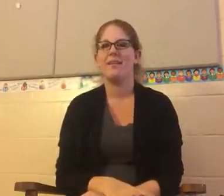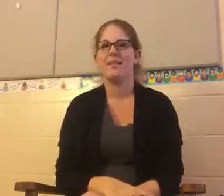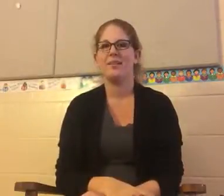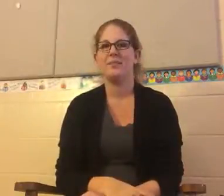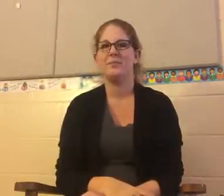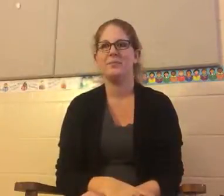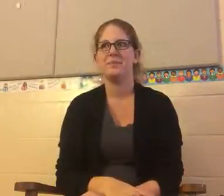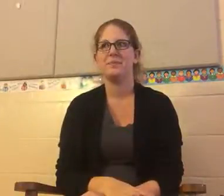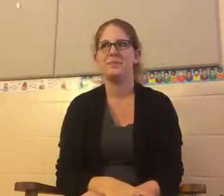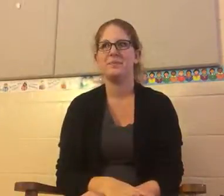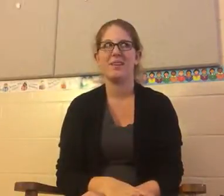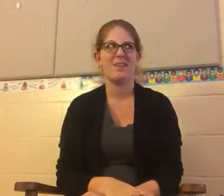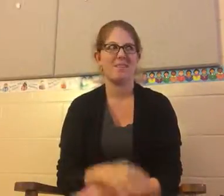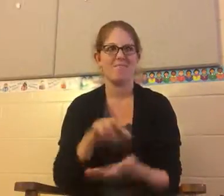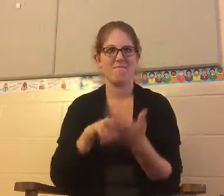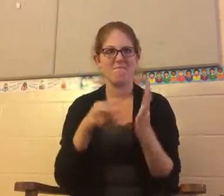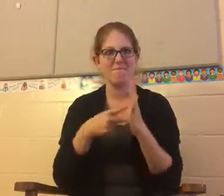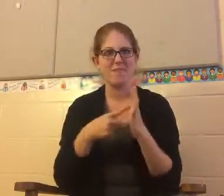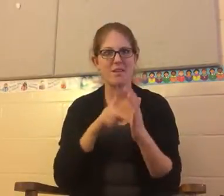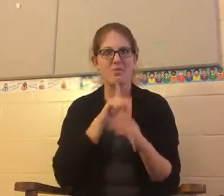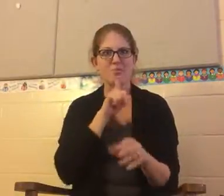as though there really were a face on the moon.